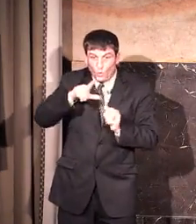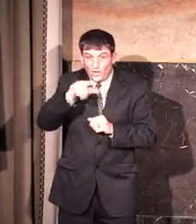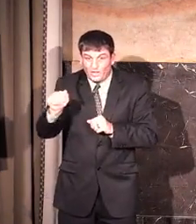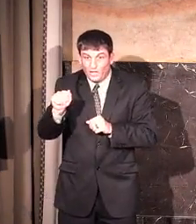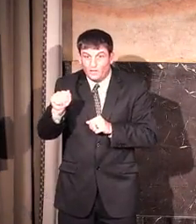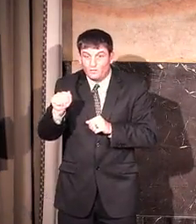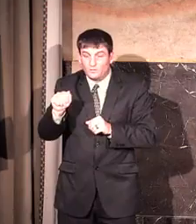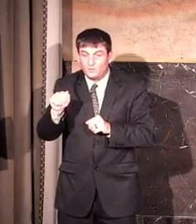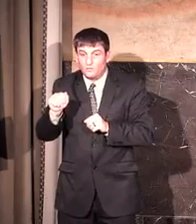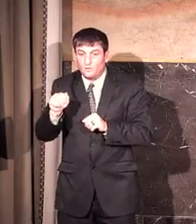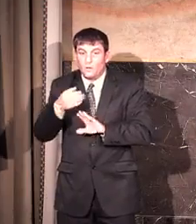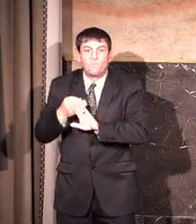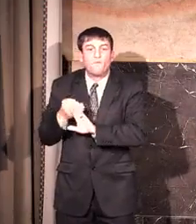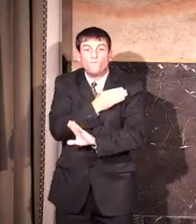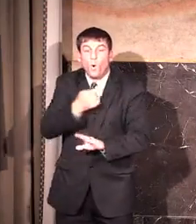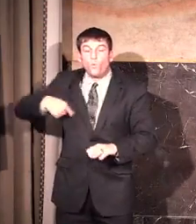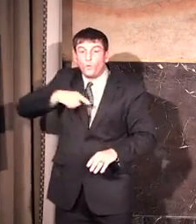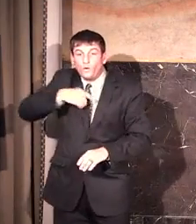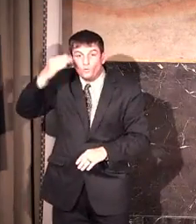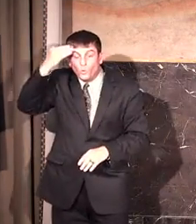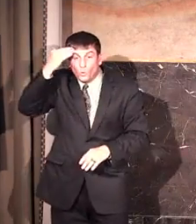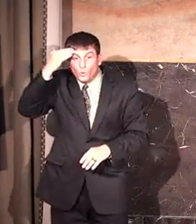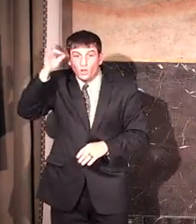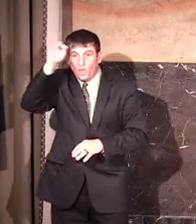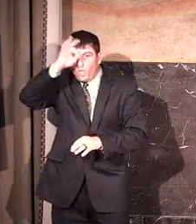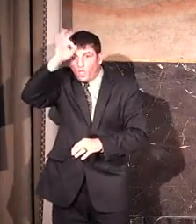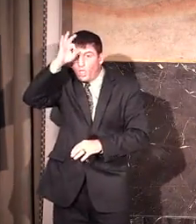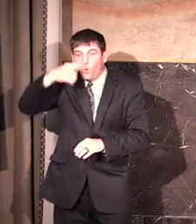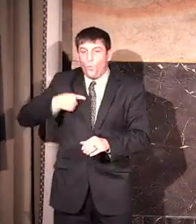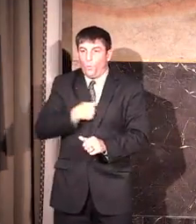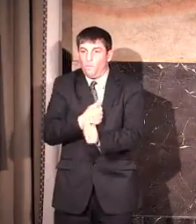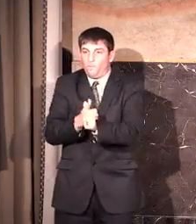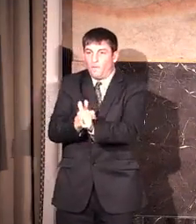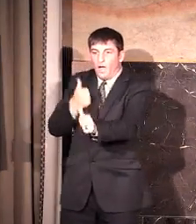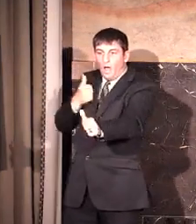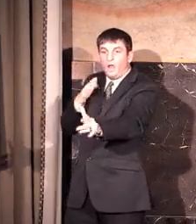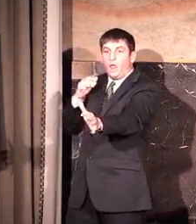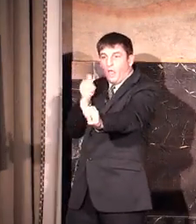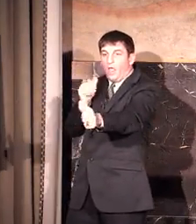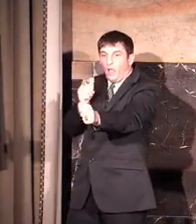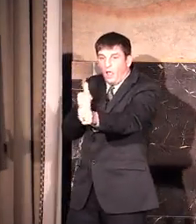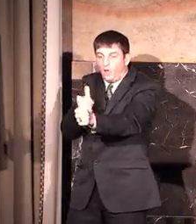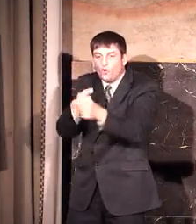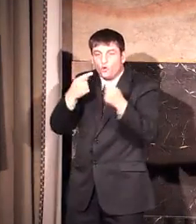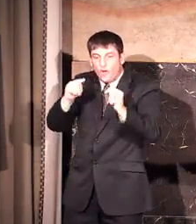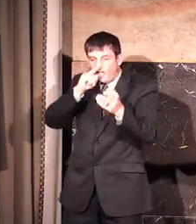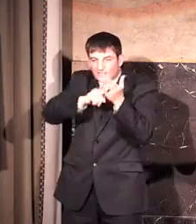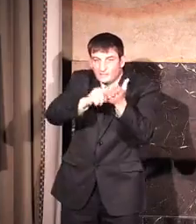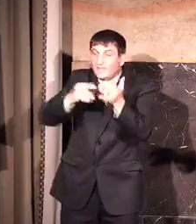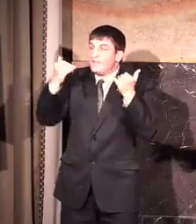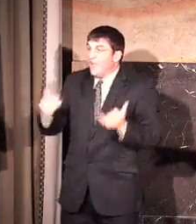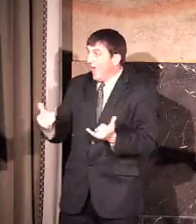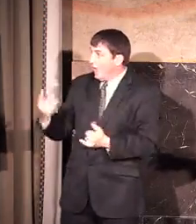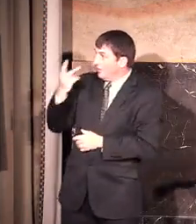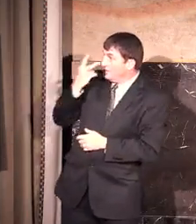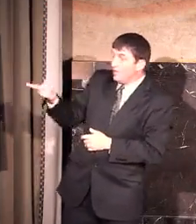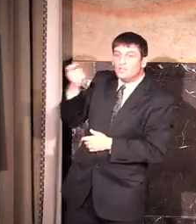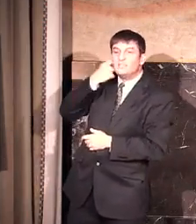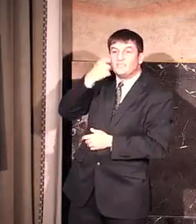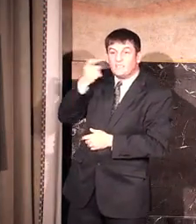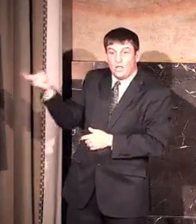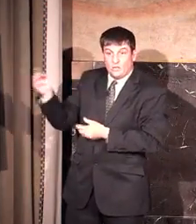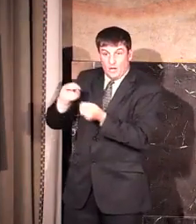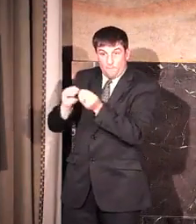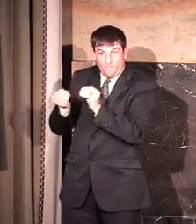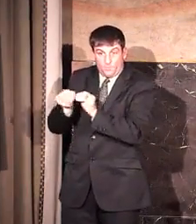before anybody knew about it. And we've been playing catch up the whole time. We're finally starting to see those numbers, and you saw them a while